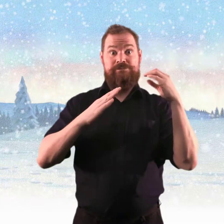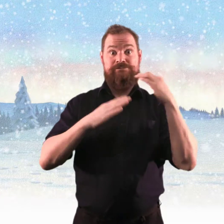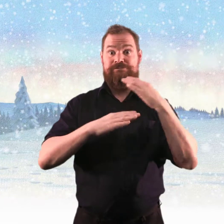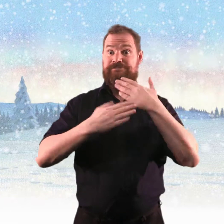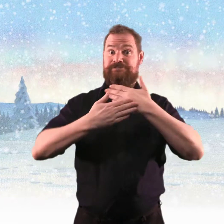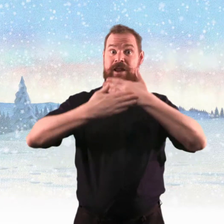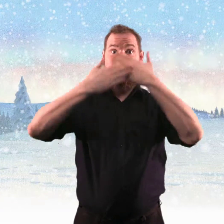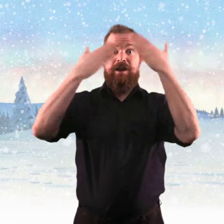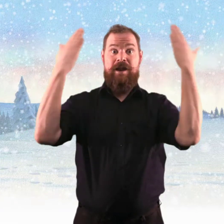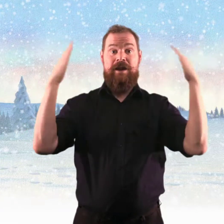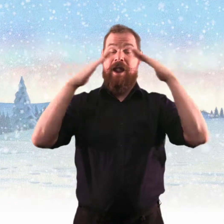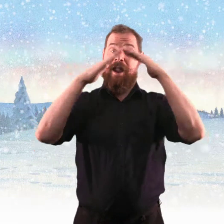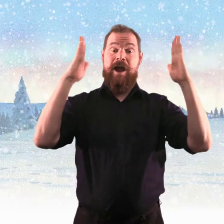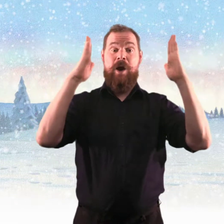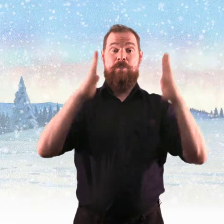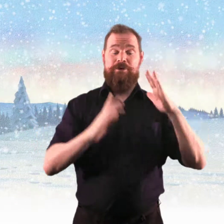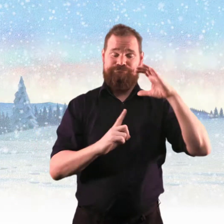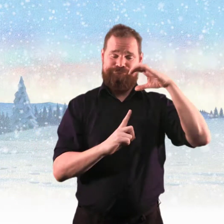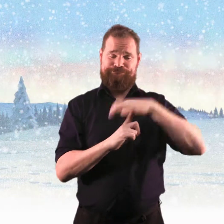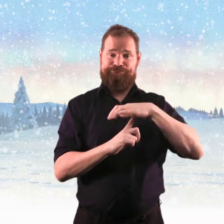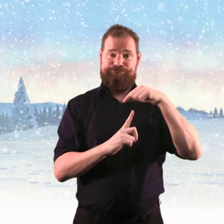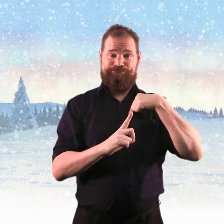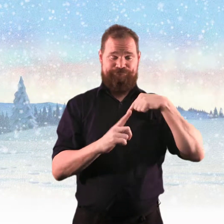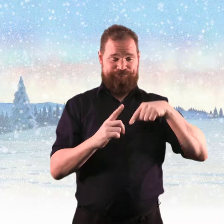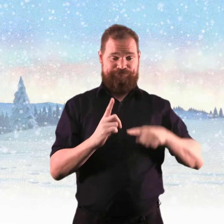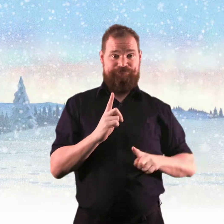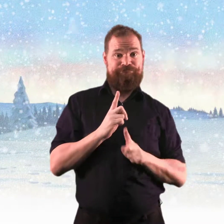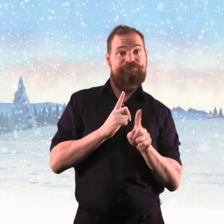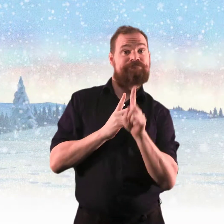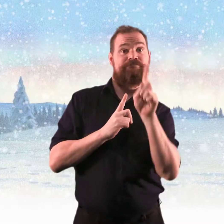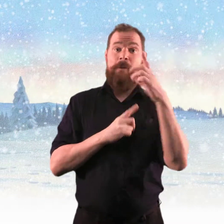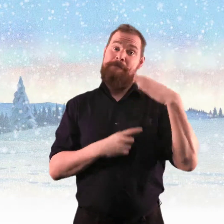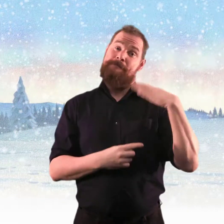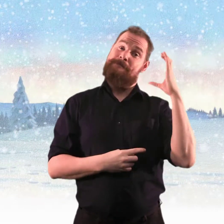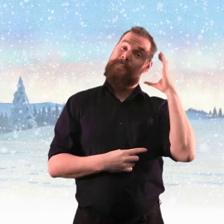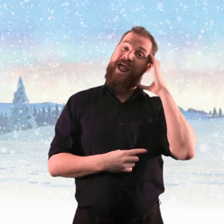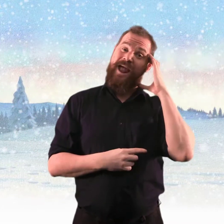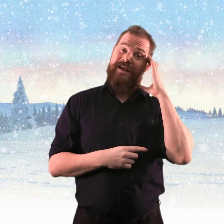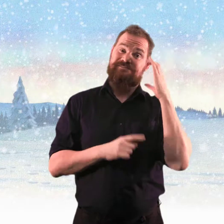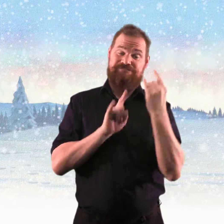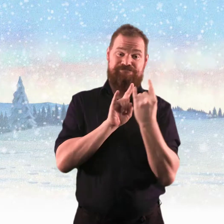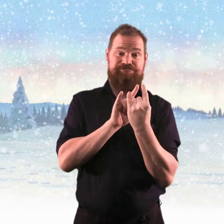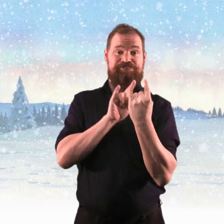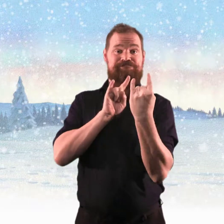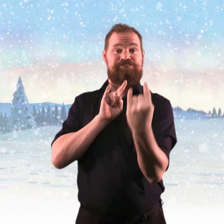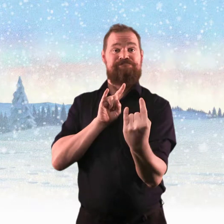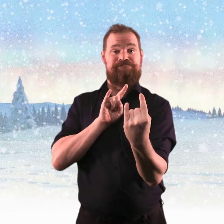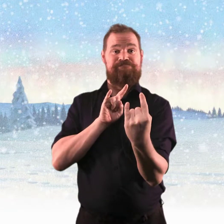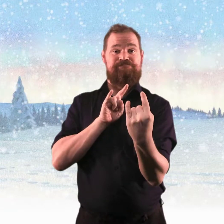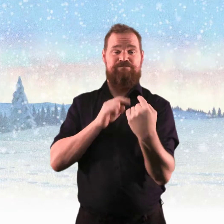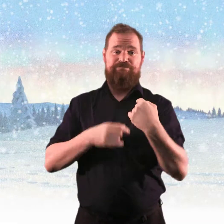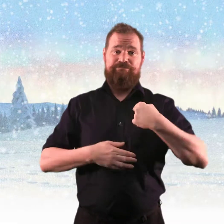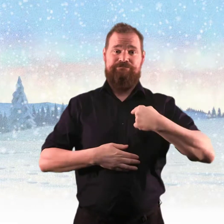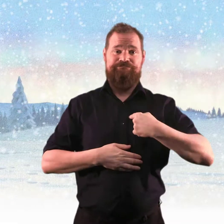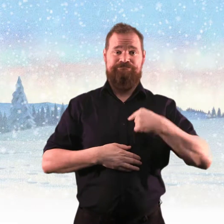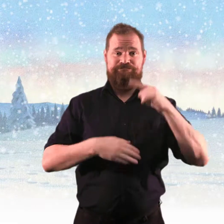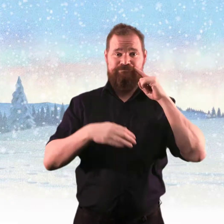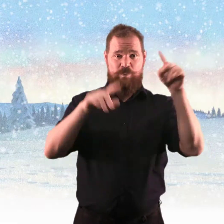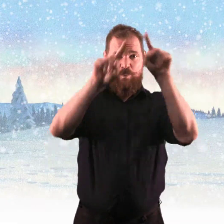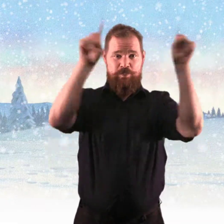The sun came up and it became day again. Billy was upstairs, sat on his bed, looking out of the window as the snow